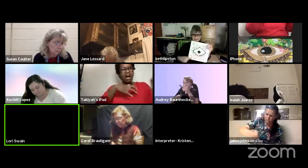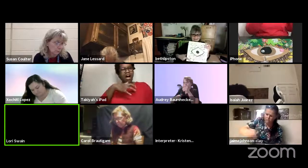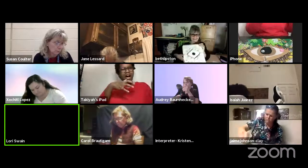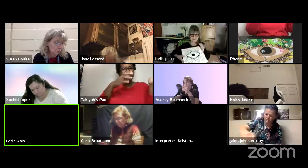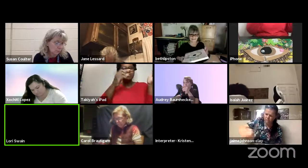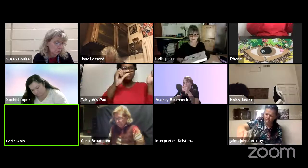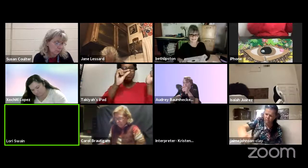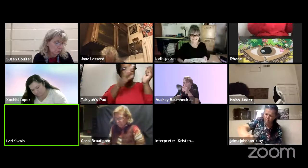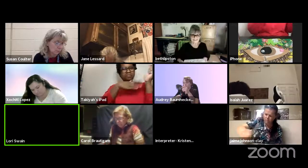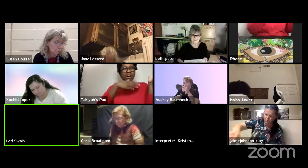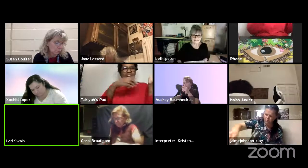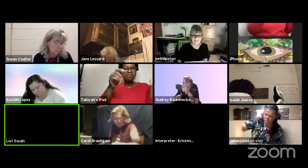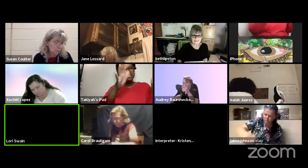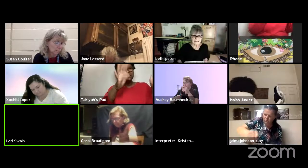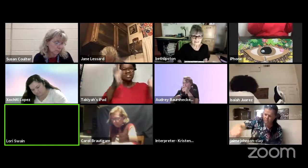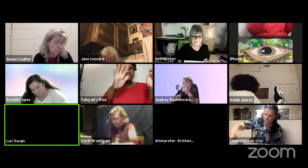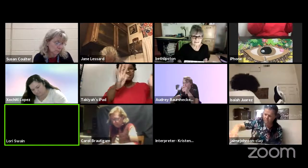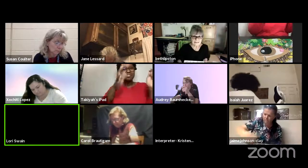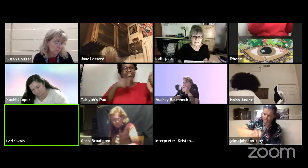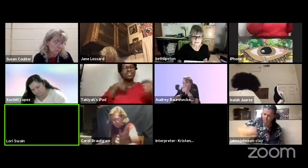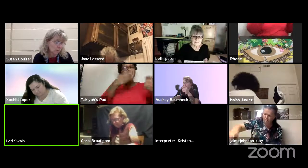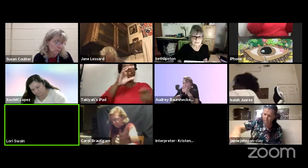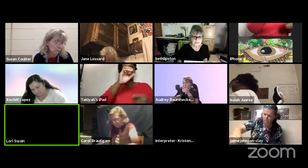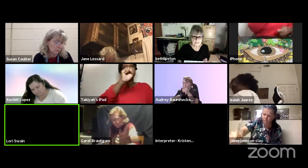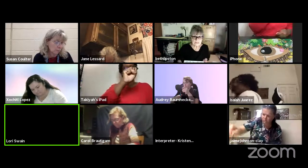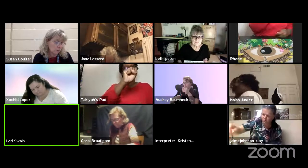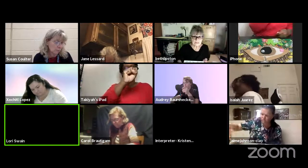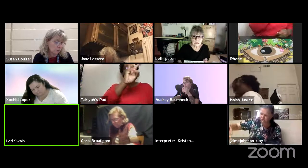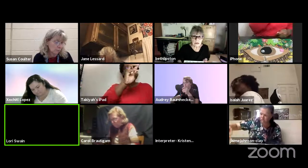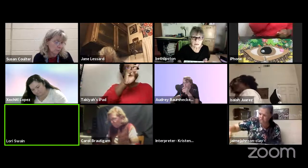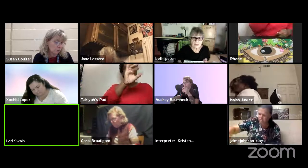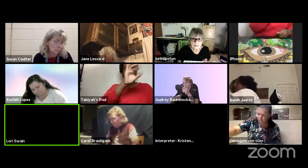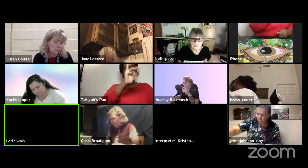I'm going to use on here. Mm-hmm.